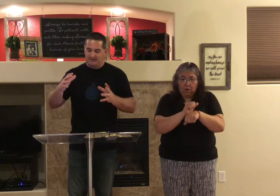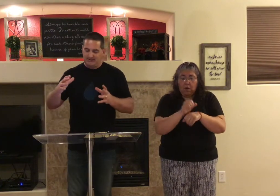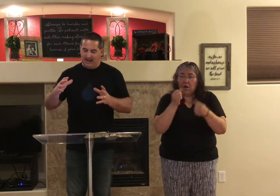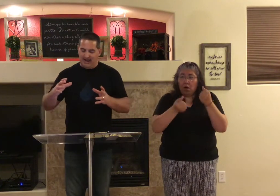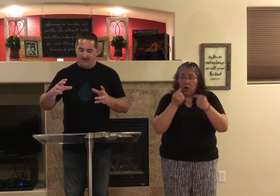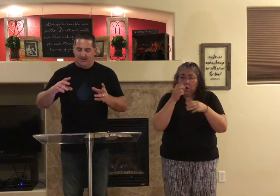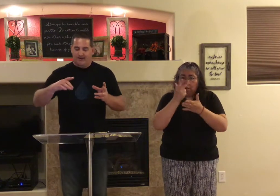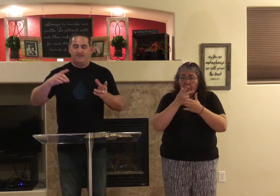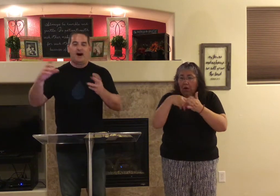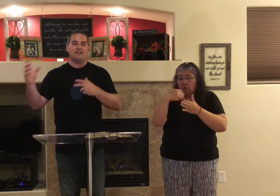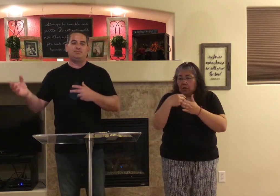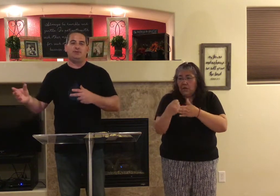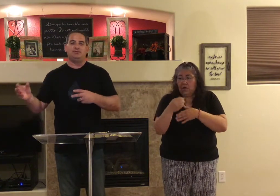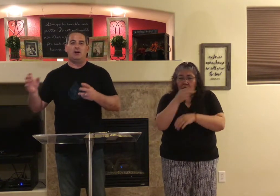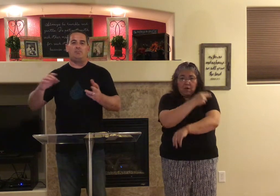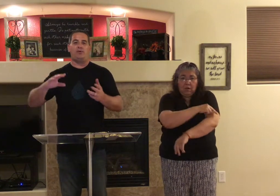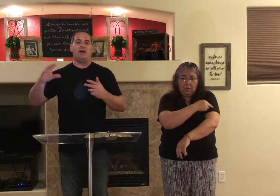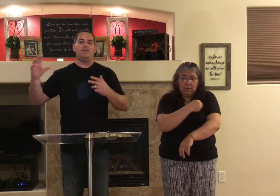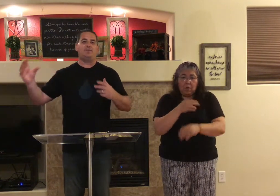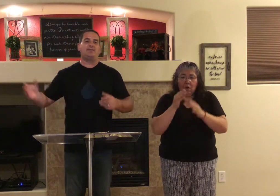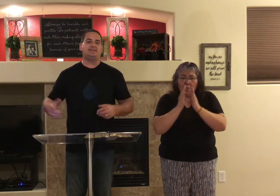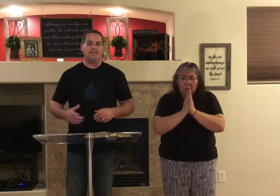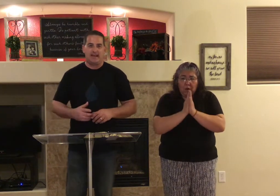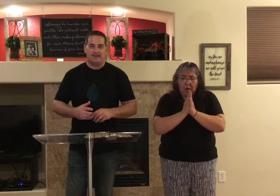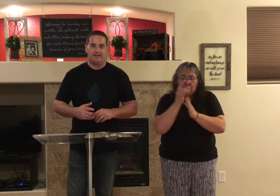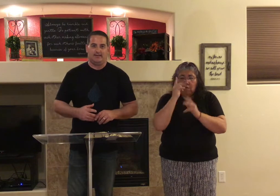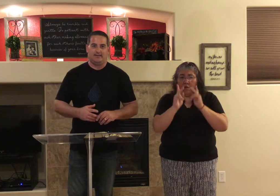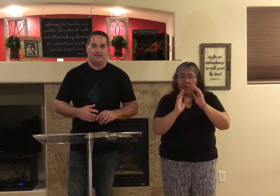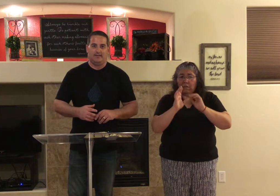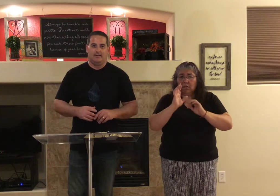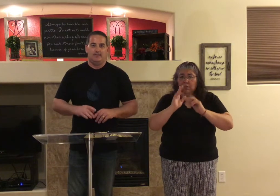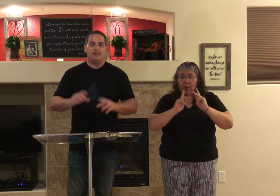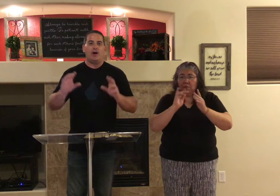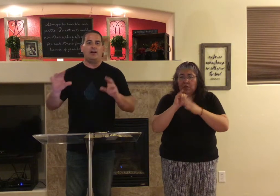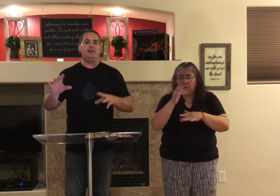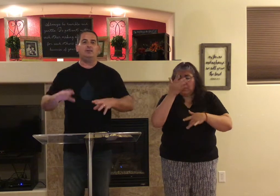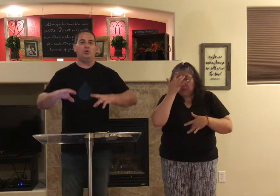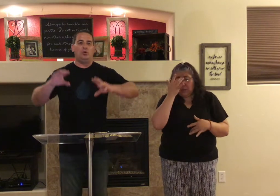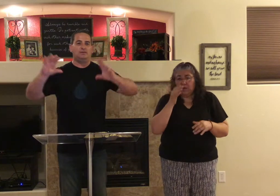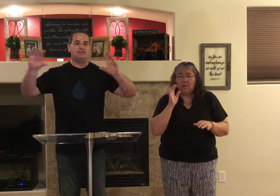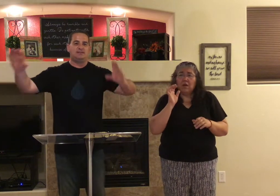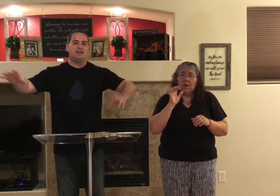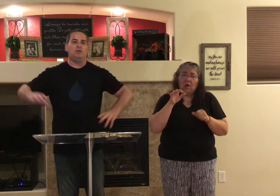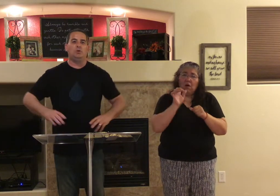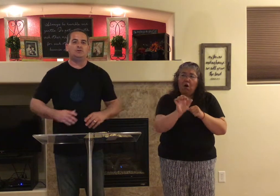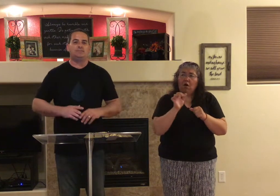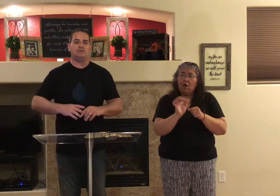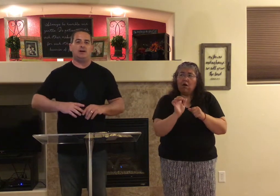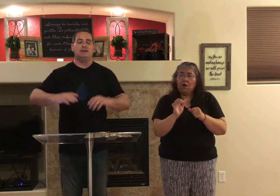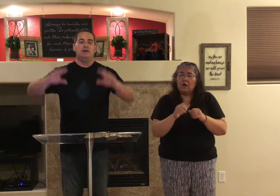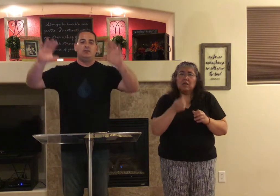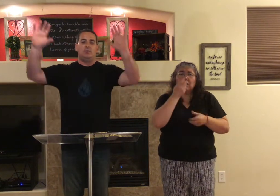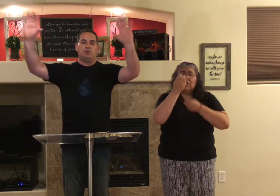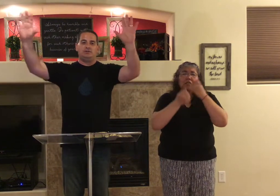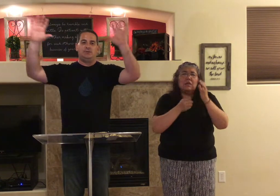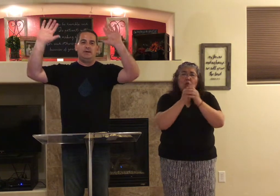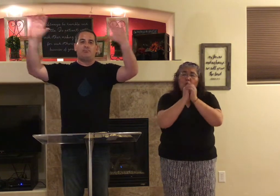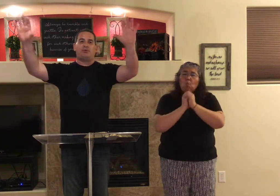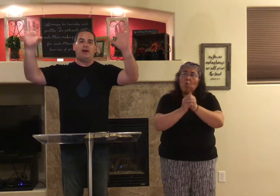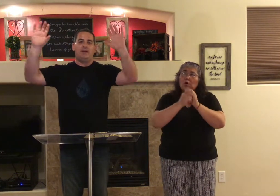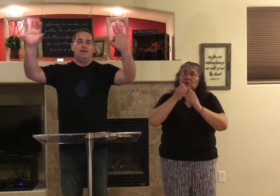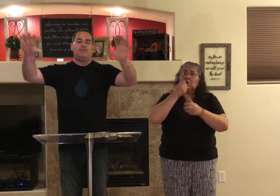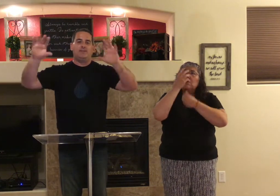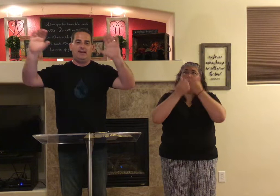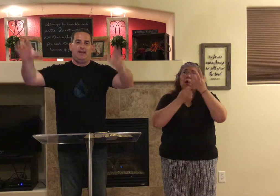parked outside of hospitals are praying for the sick. They're honking their horns. They're singing worship songs. They're worshiping